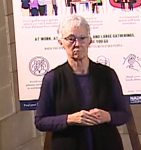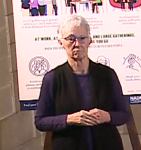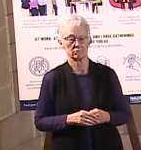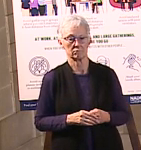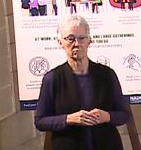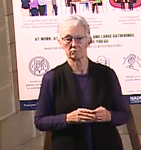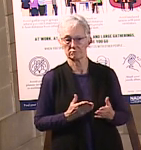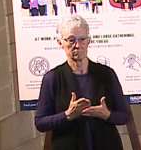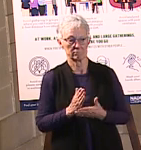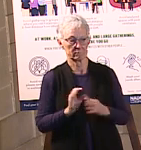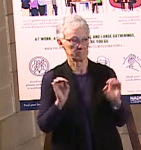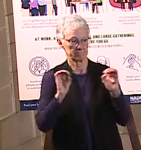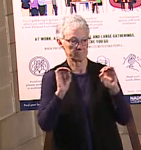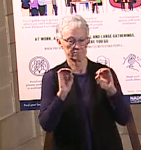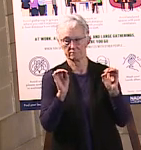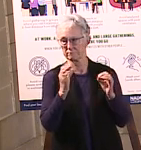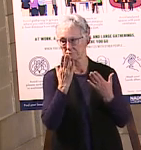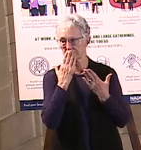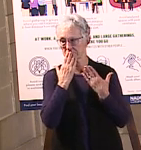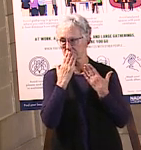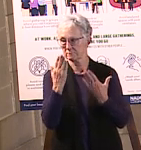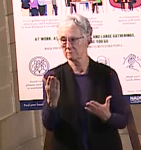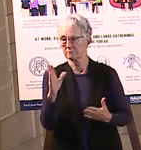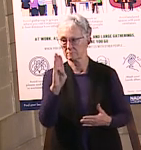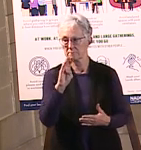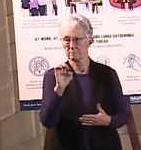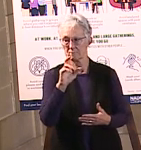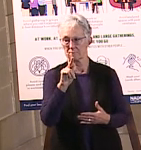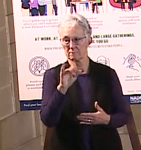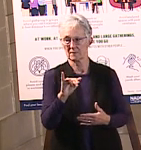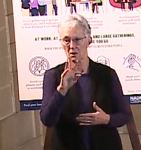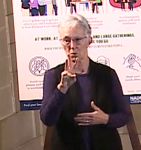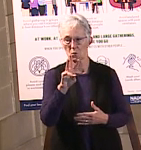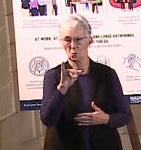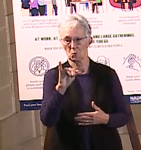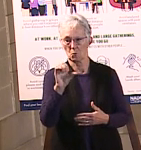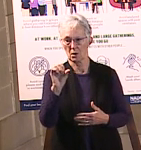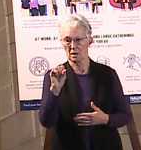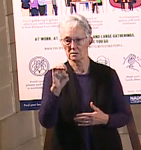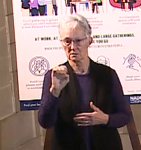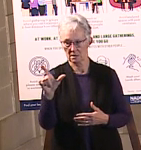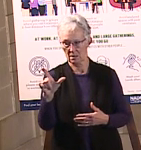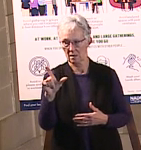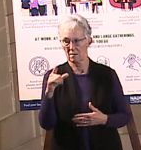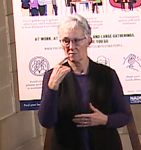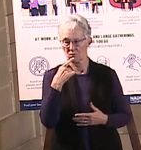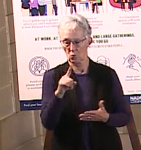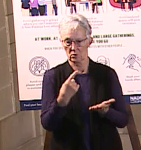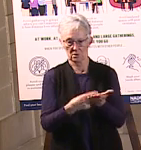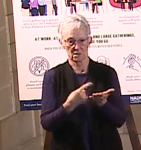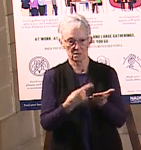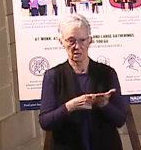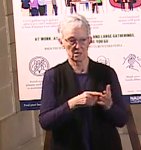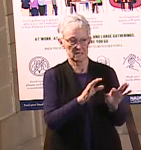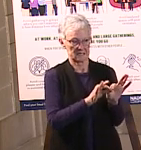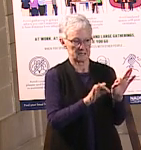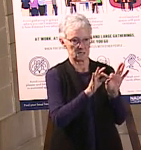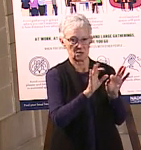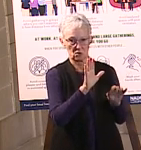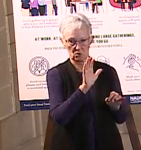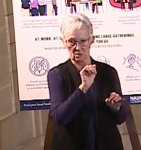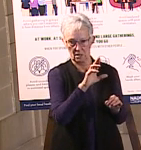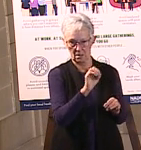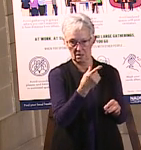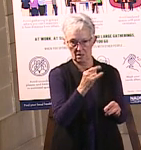All right, seeing none, I want to thank, again, Becky Wiesel. Thank you very much, Becky, for talking about essential caregivers. Jennifer, thank you very